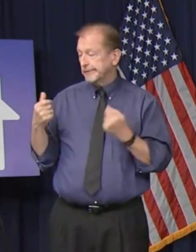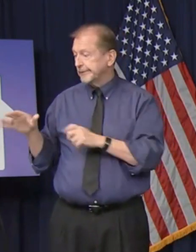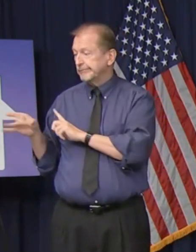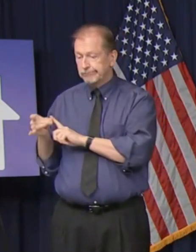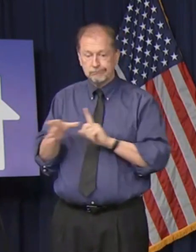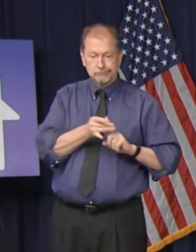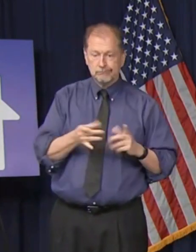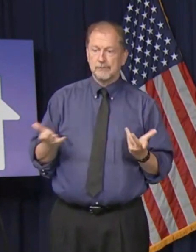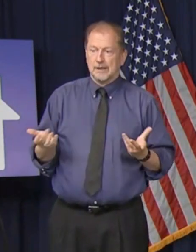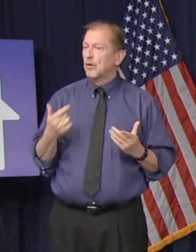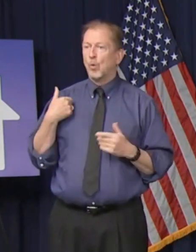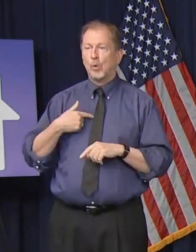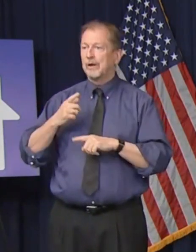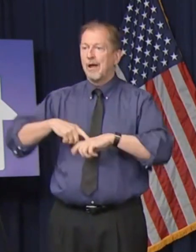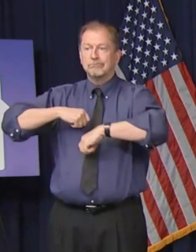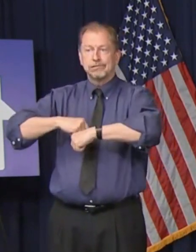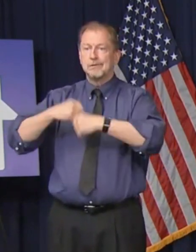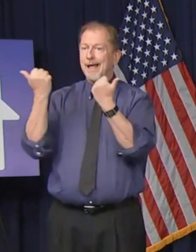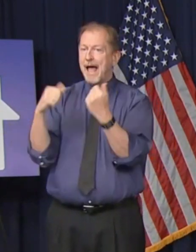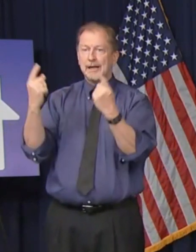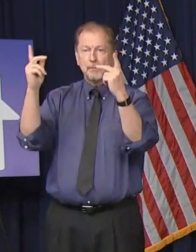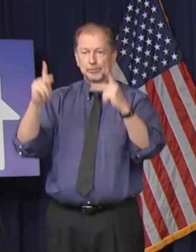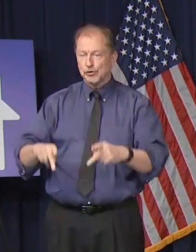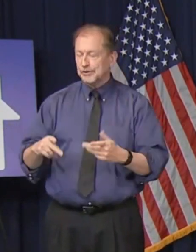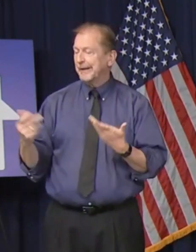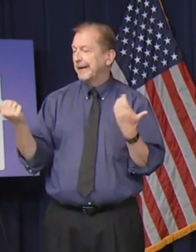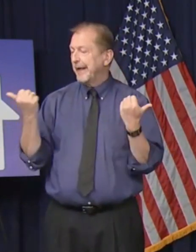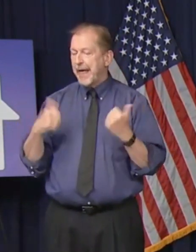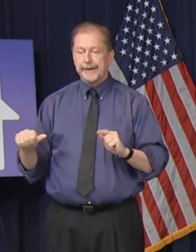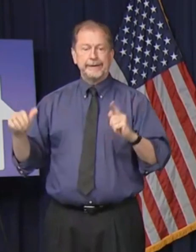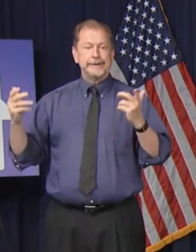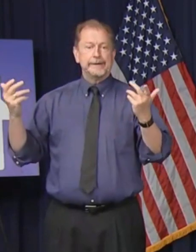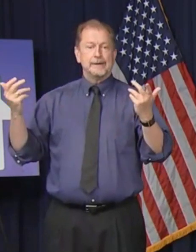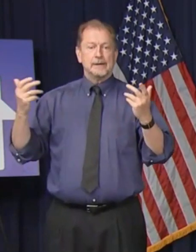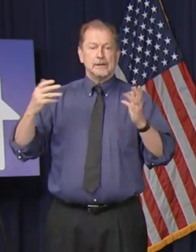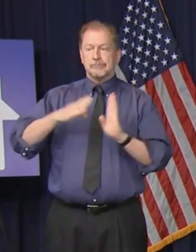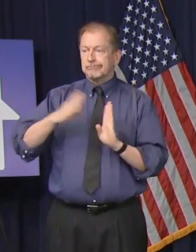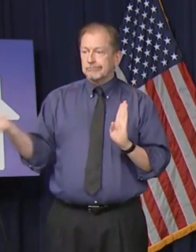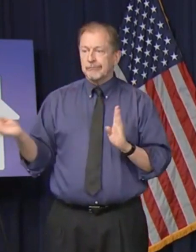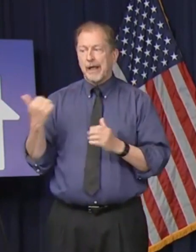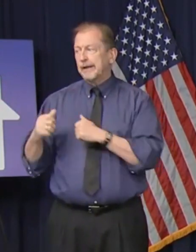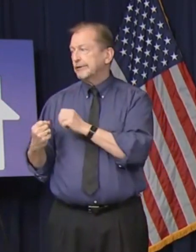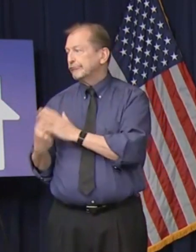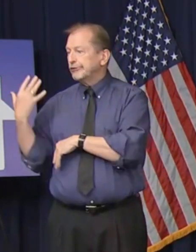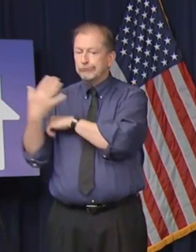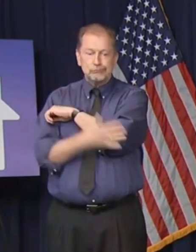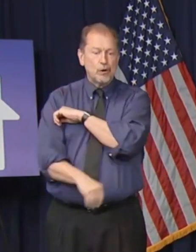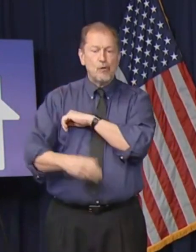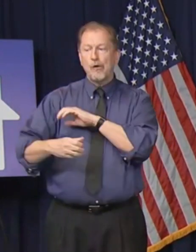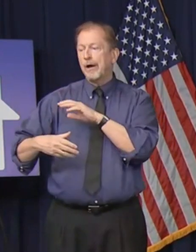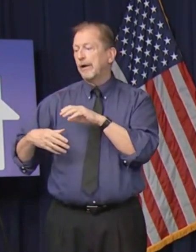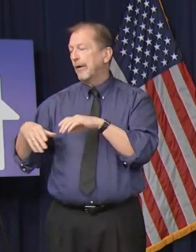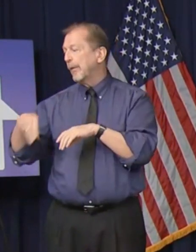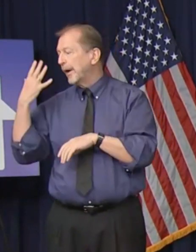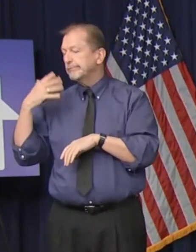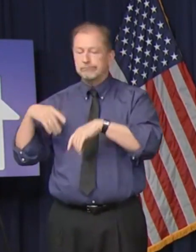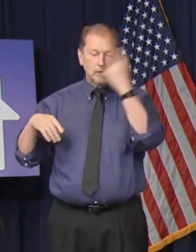it in any specific demographic, any class of citizen here in Illinois. So